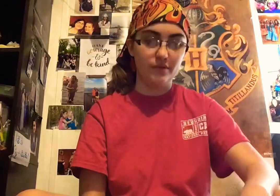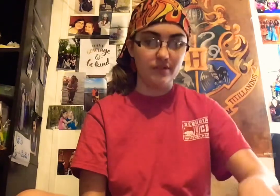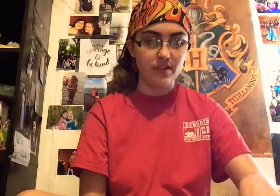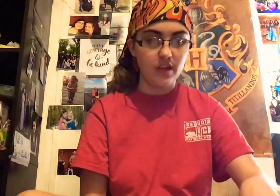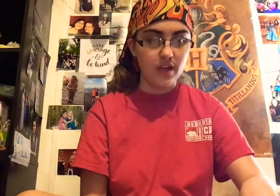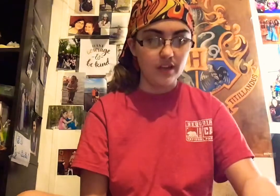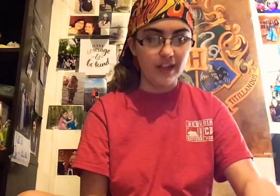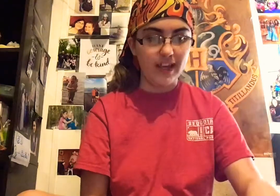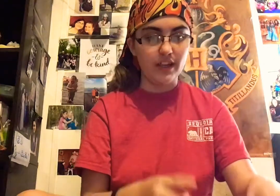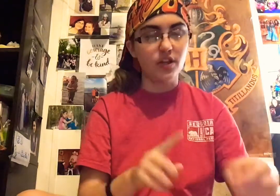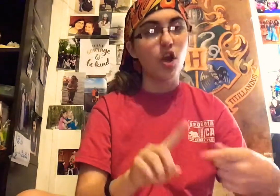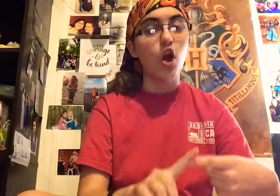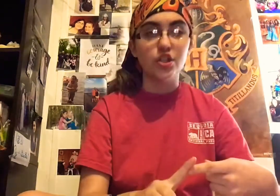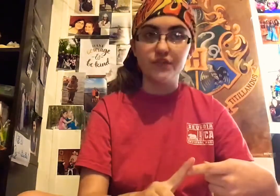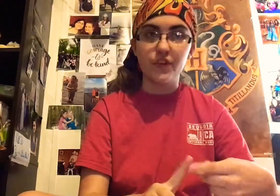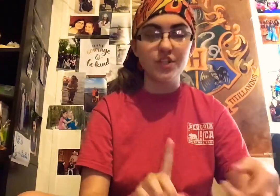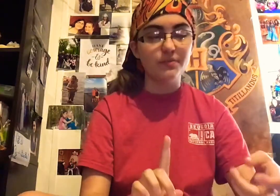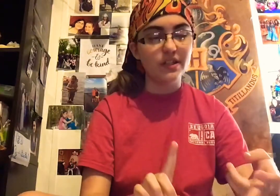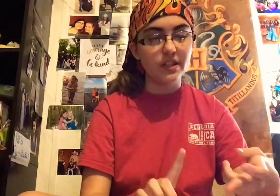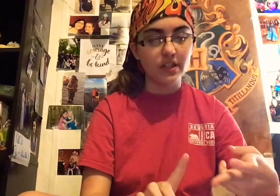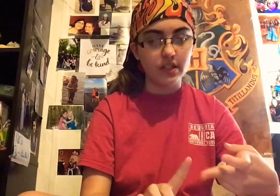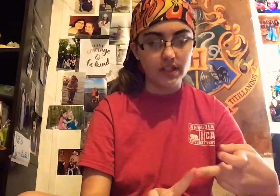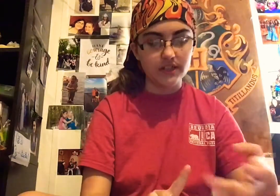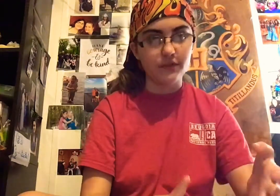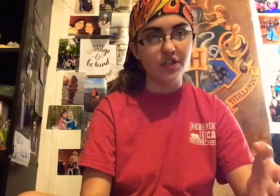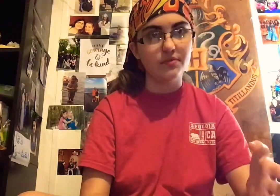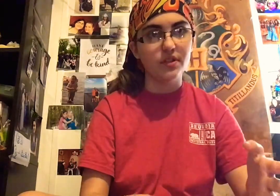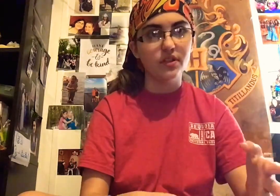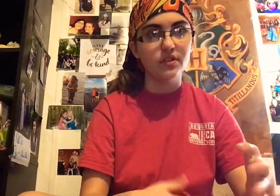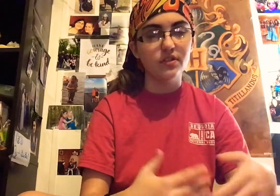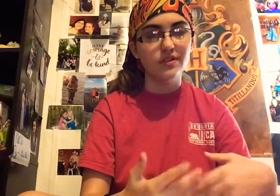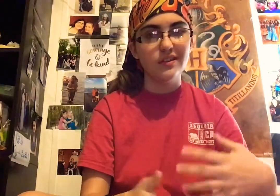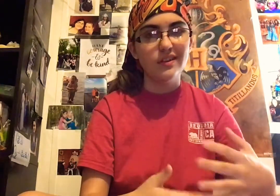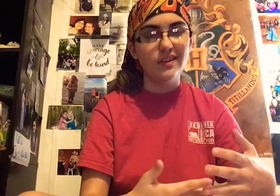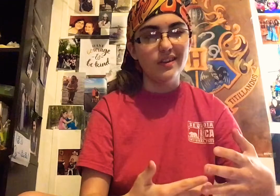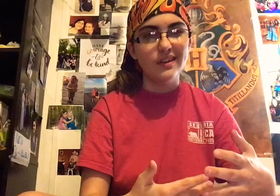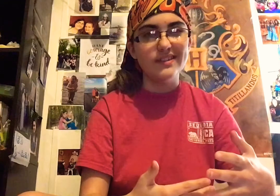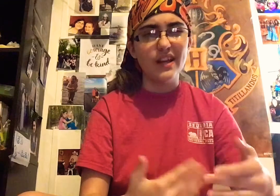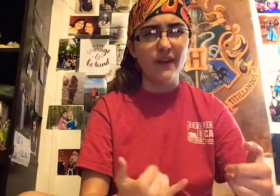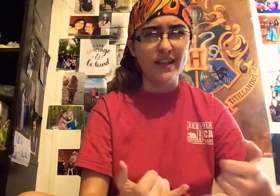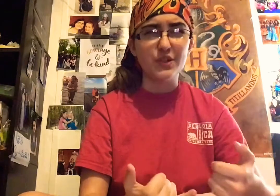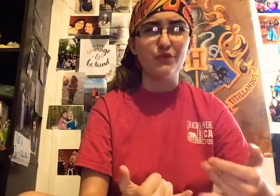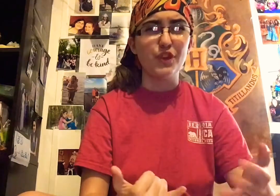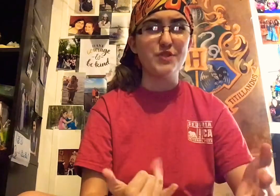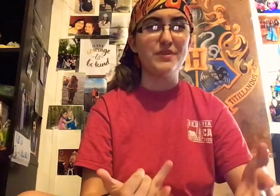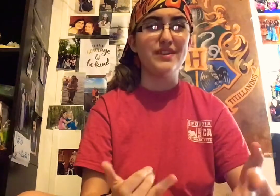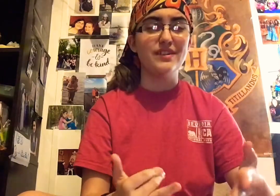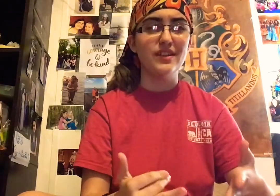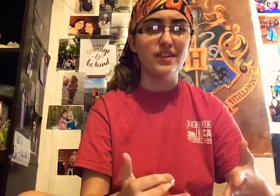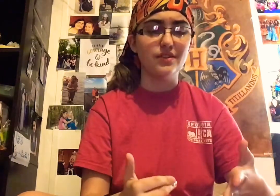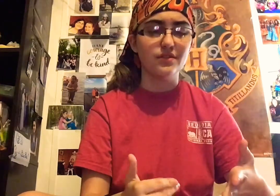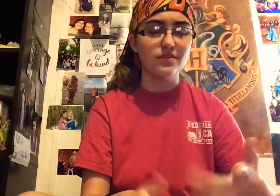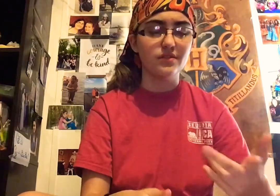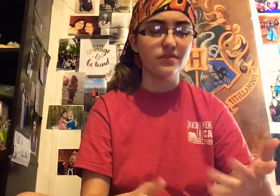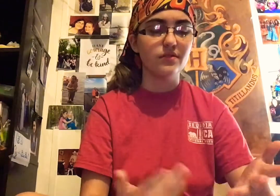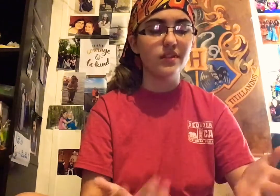use college freshman, this freshman, instead of high school freshman, and